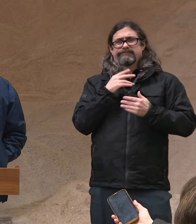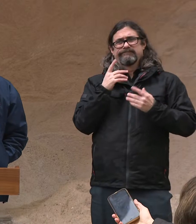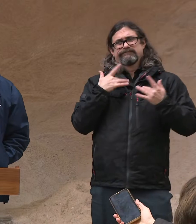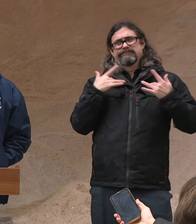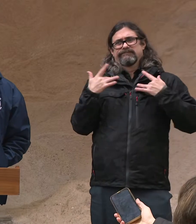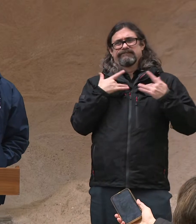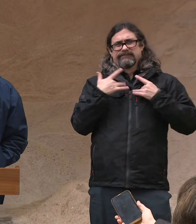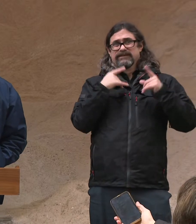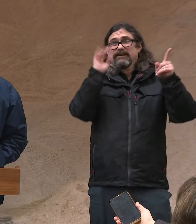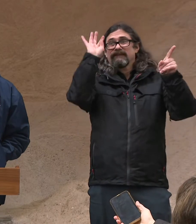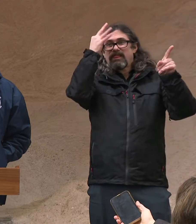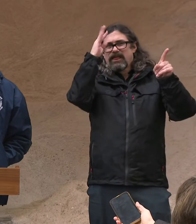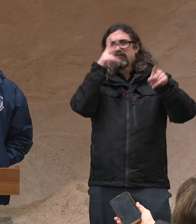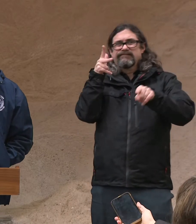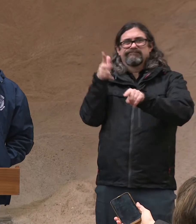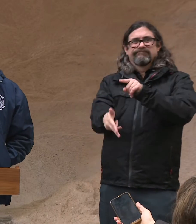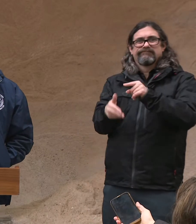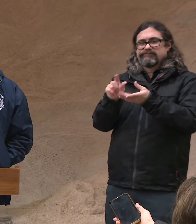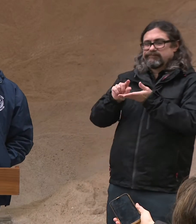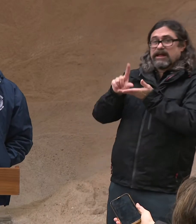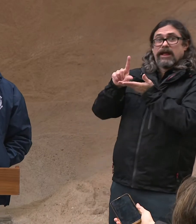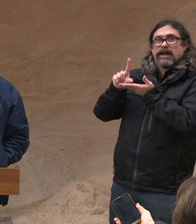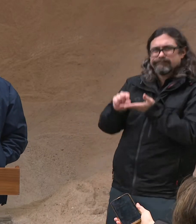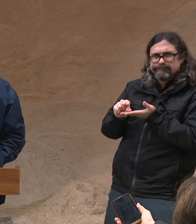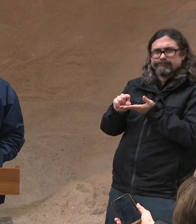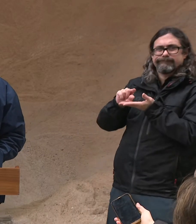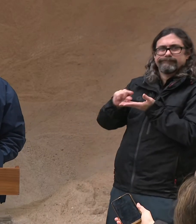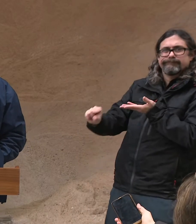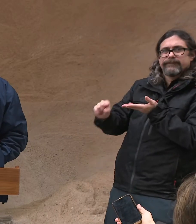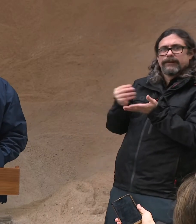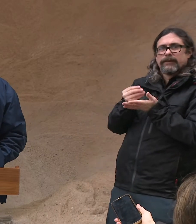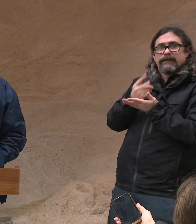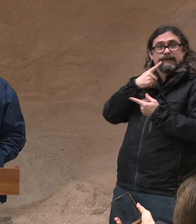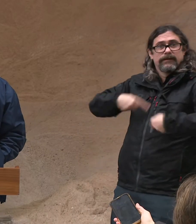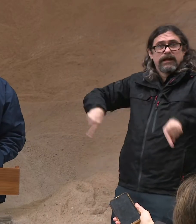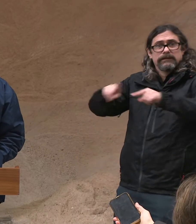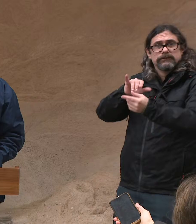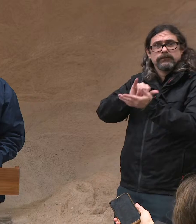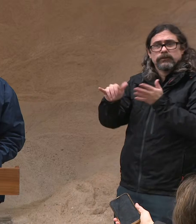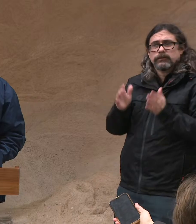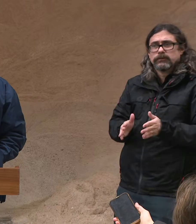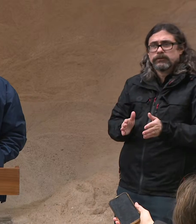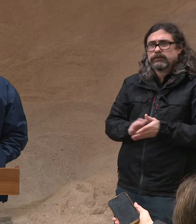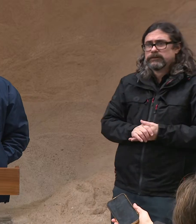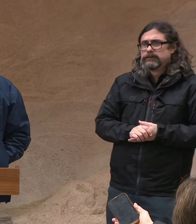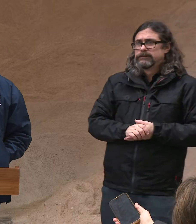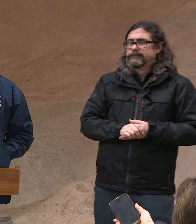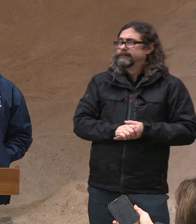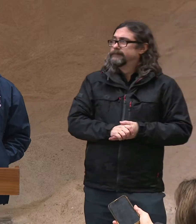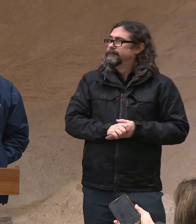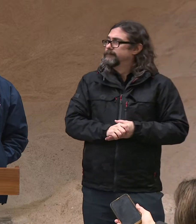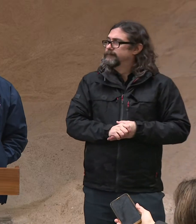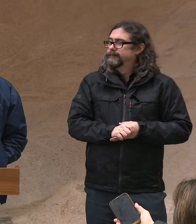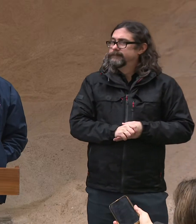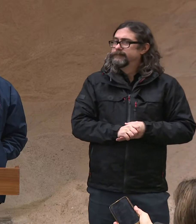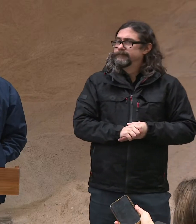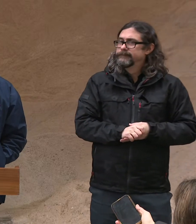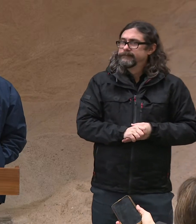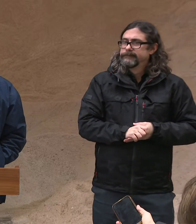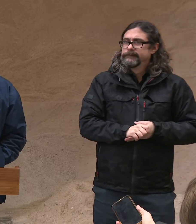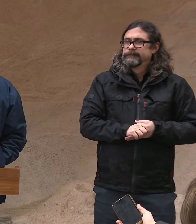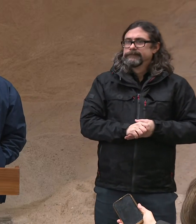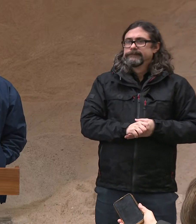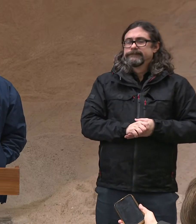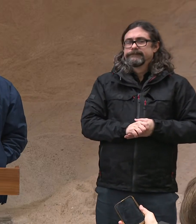are Again, this was a high-level conversation of working together for a city that the president